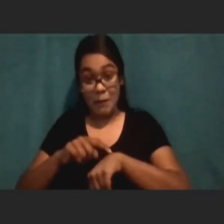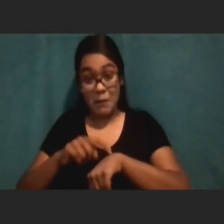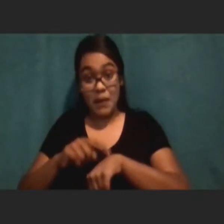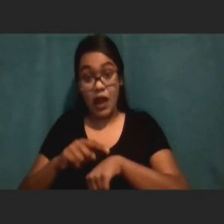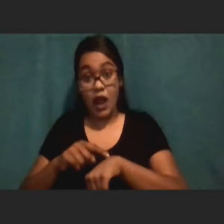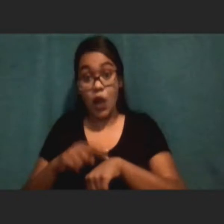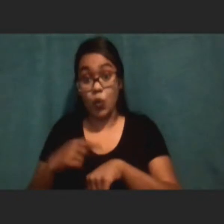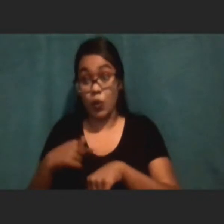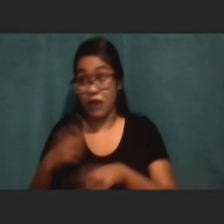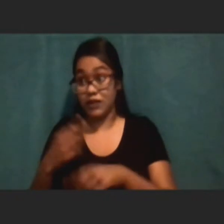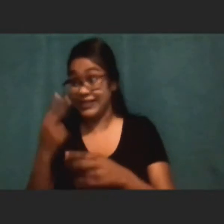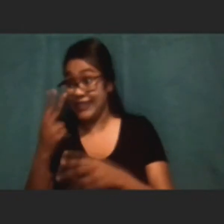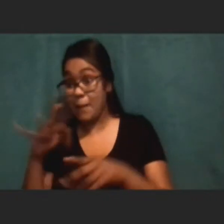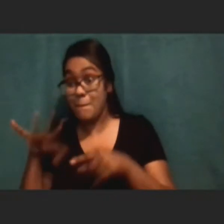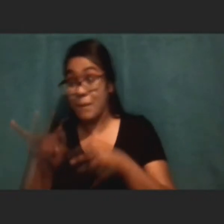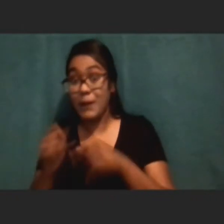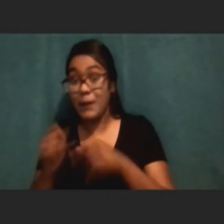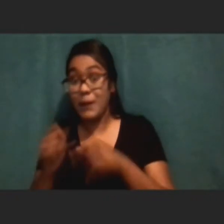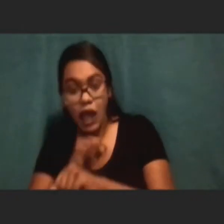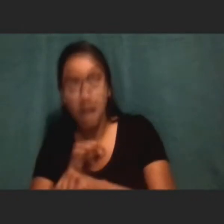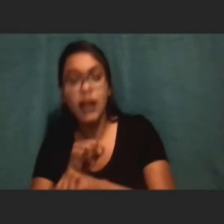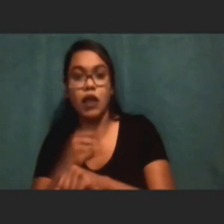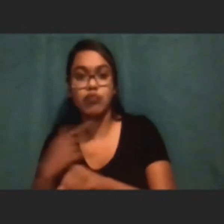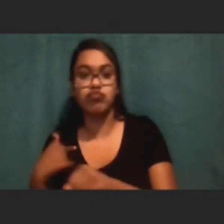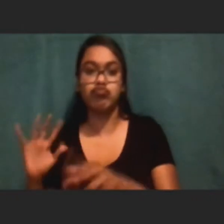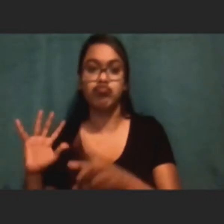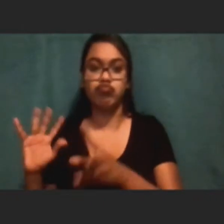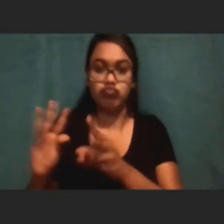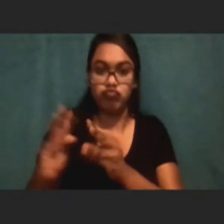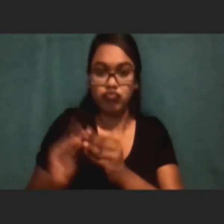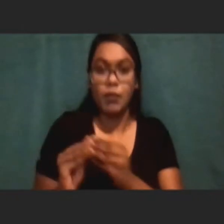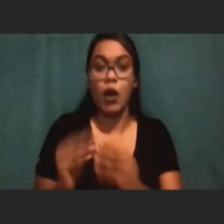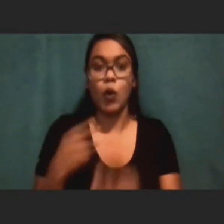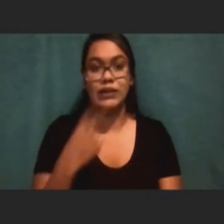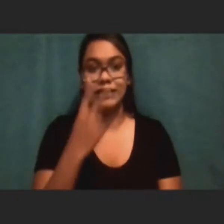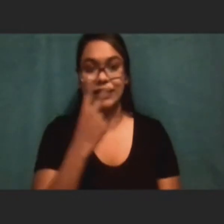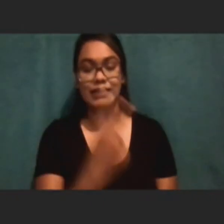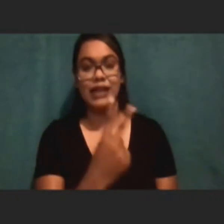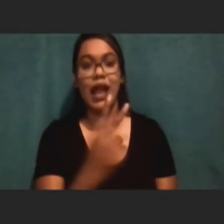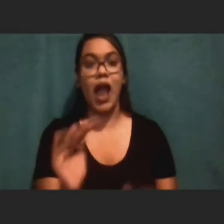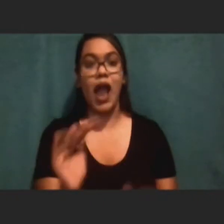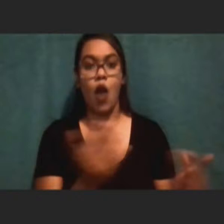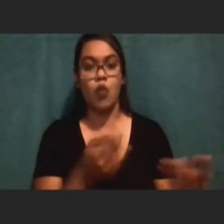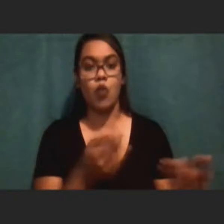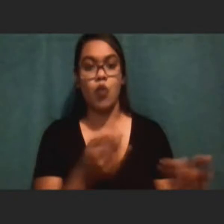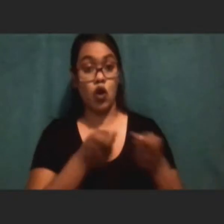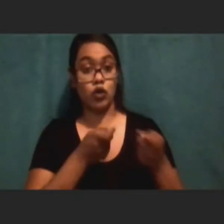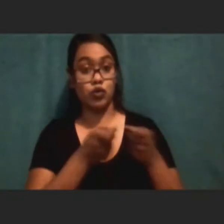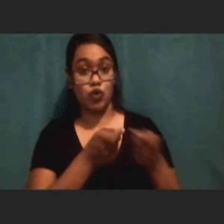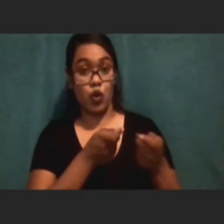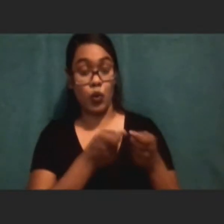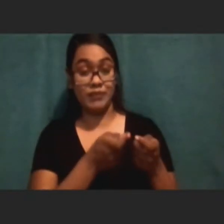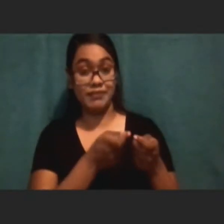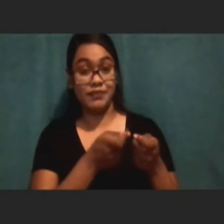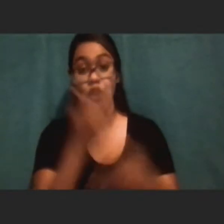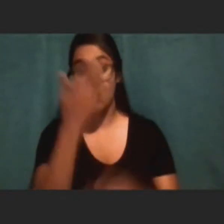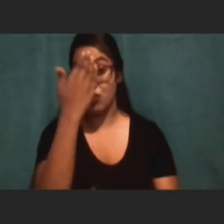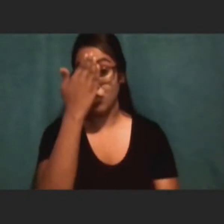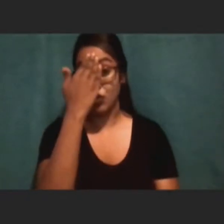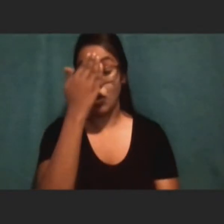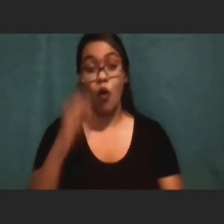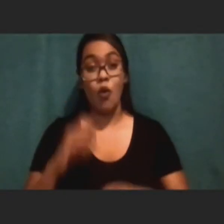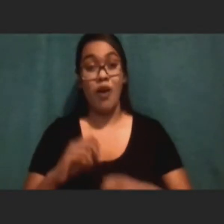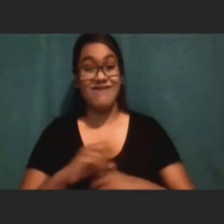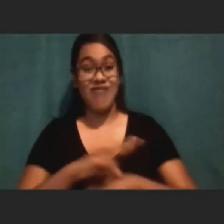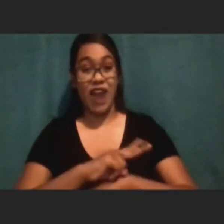from experience by this time we know that it is by that time the virus is already all over. But